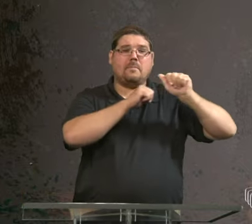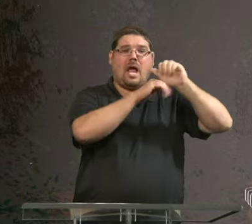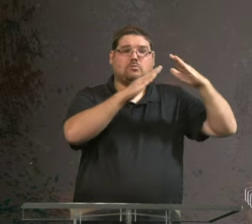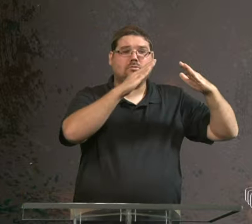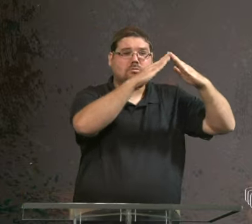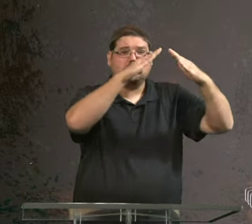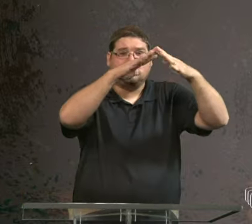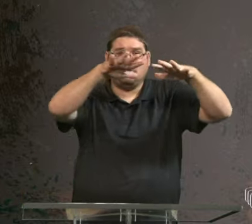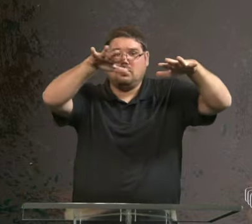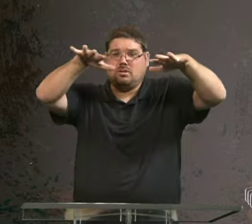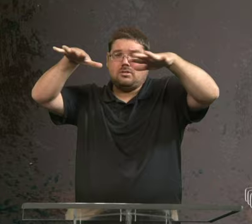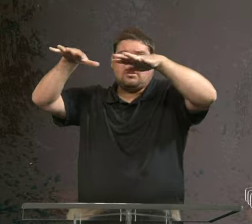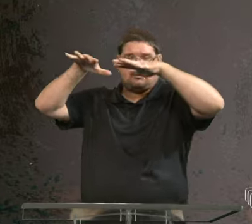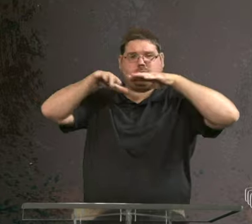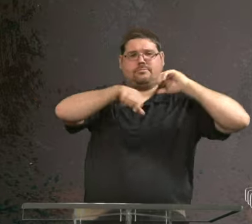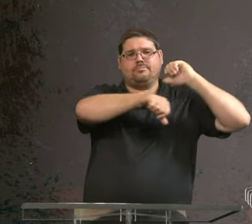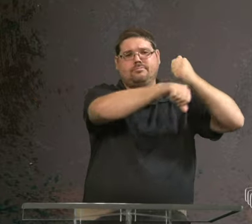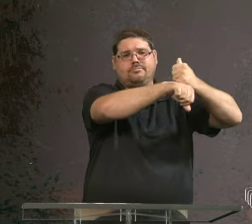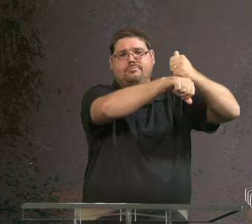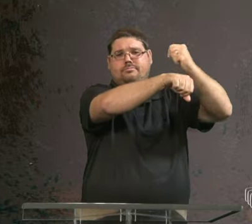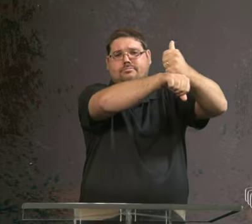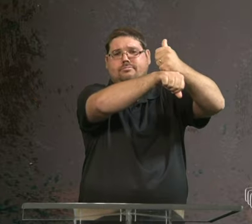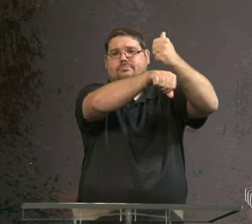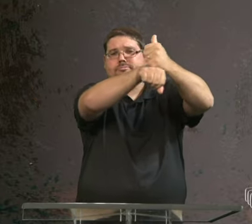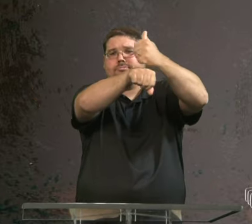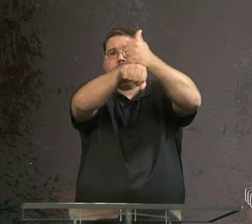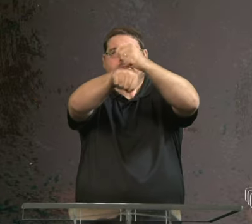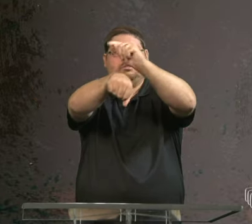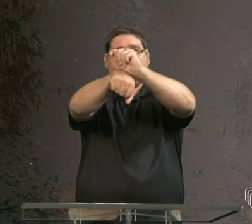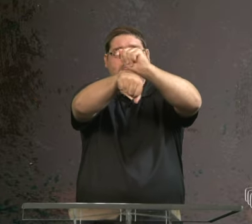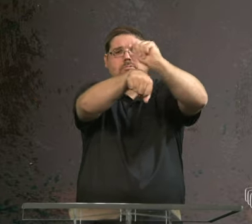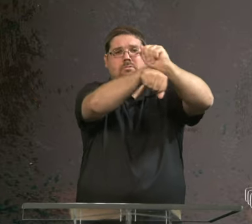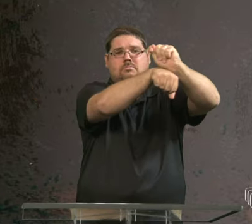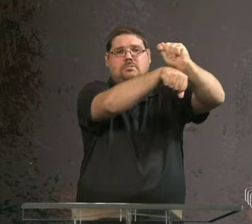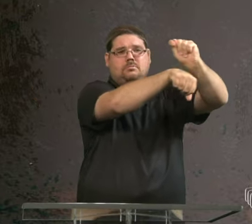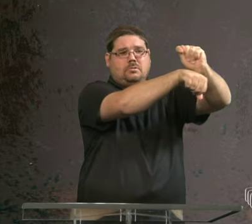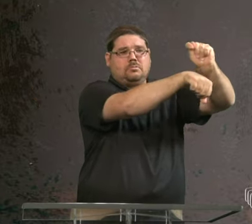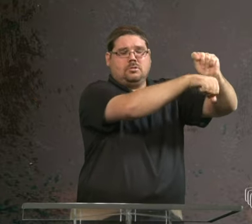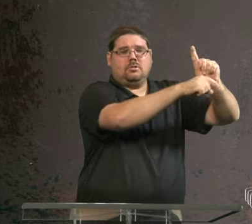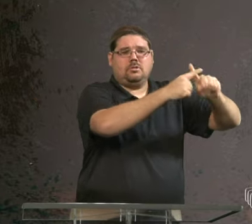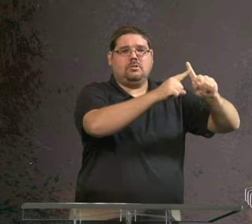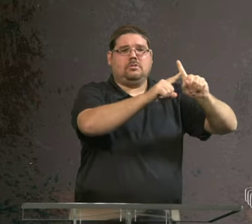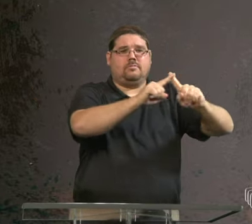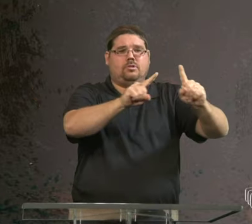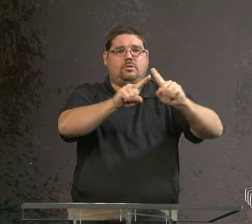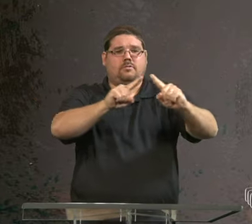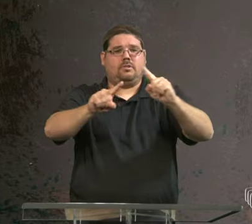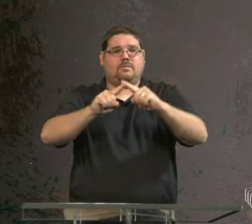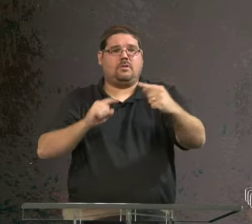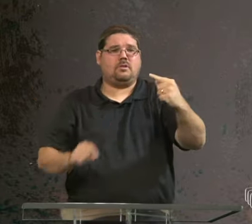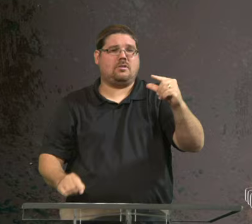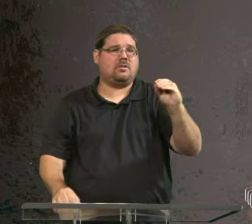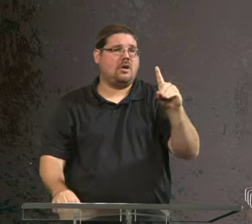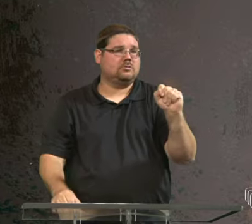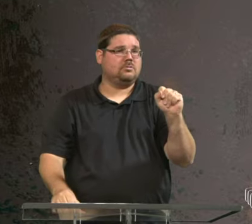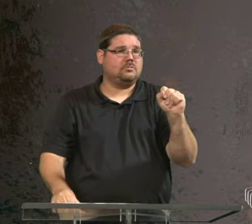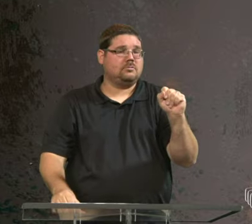this. So there in the mountains surrounding Jerusalem, Solomon gave in and allowed these